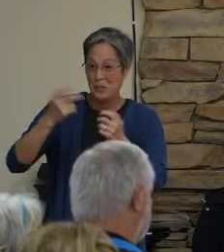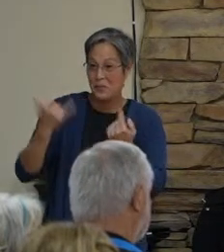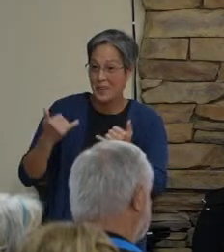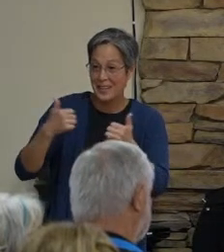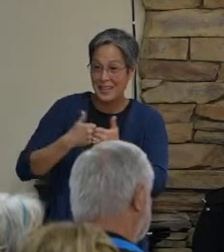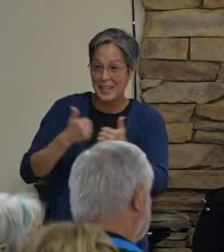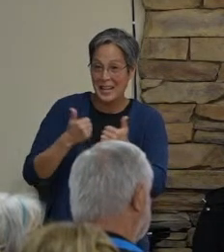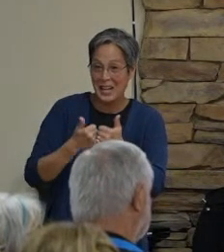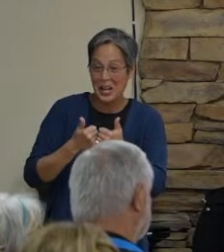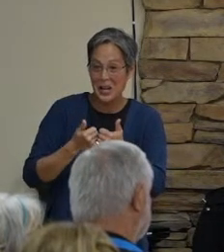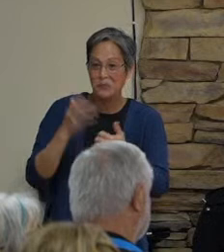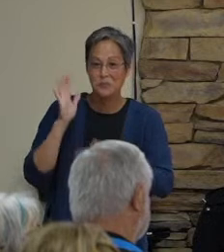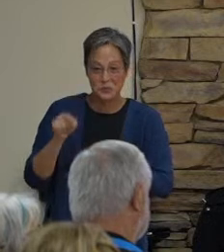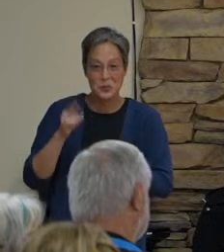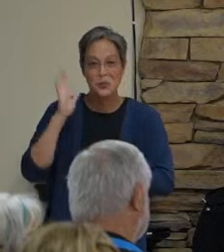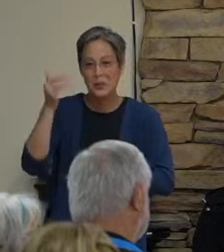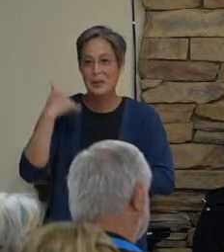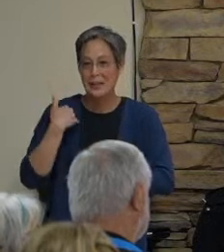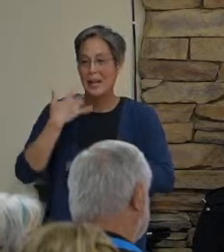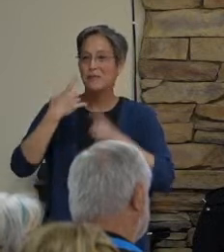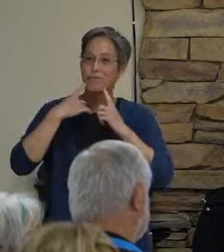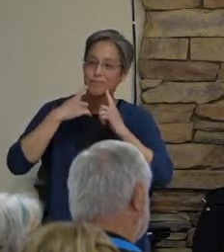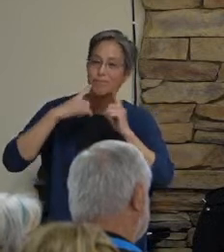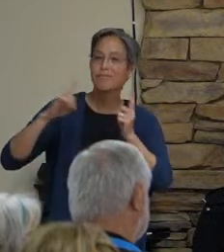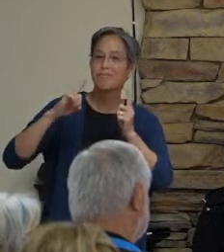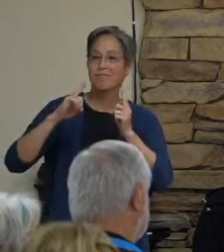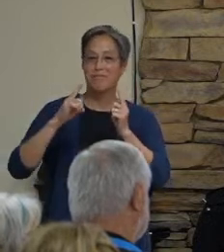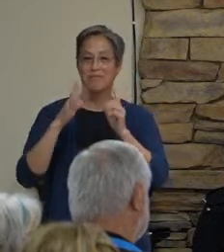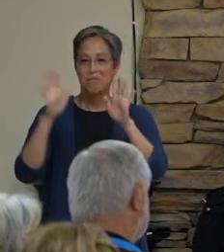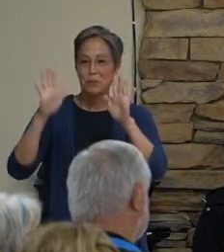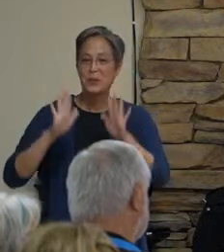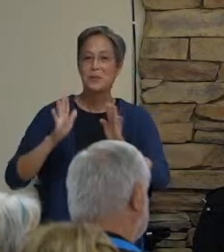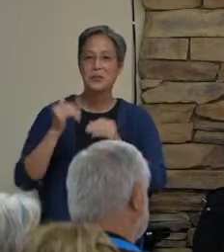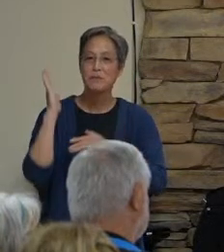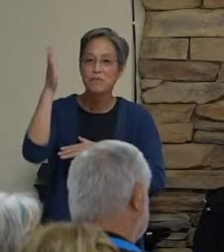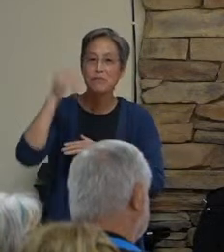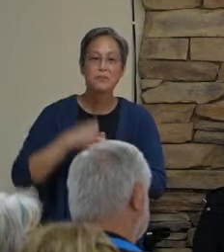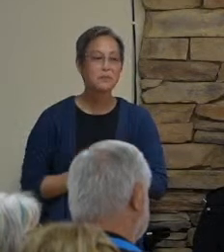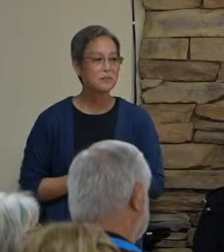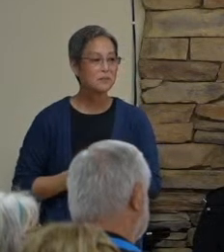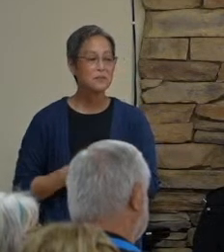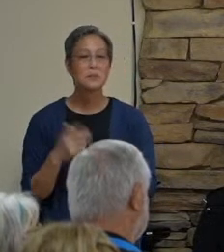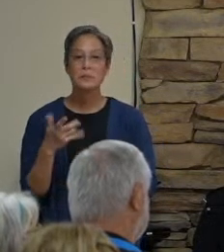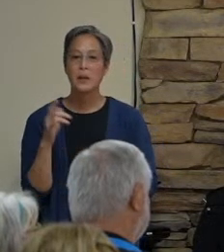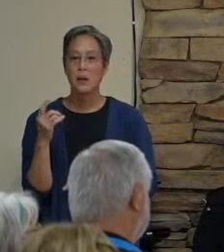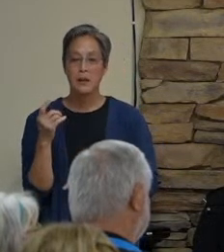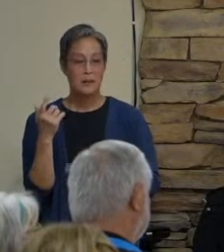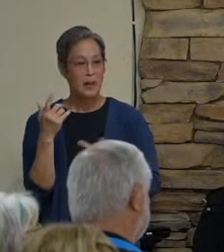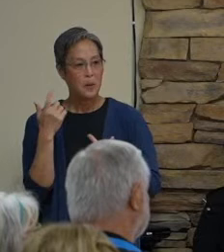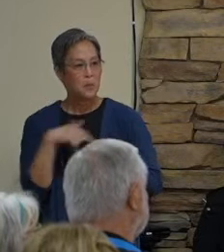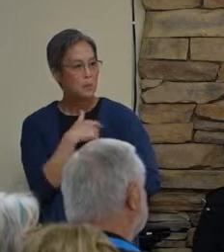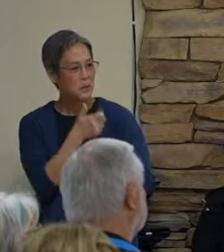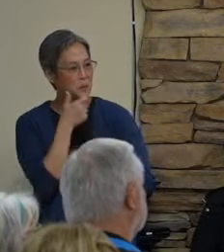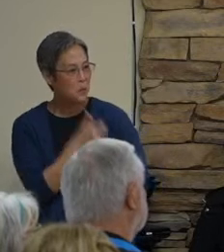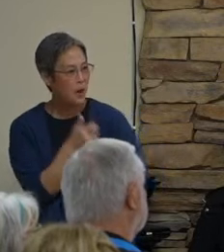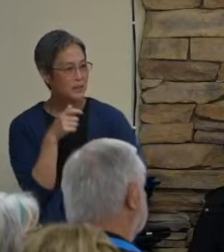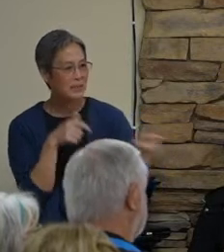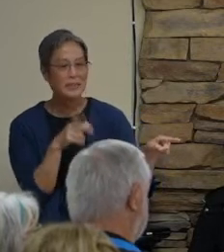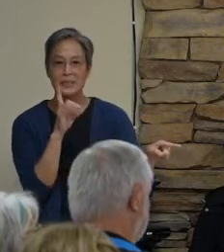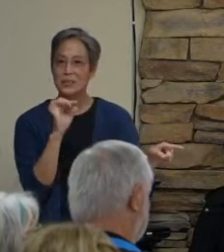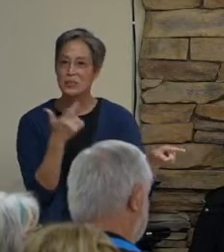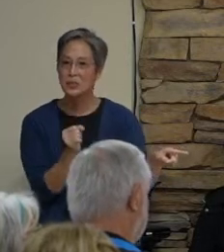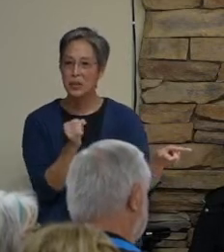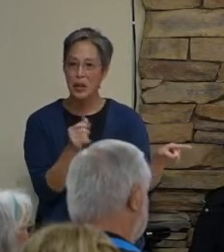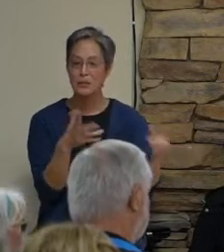are destined for greatness. To watch these dogs fluidly alert you to your cell phone